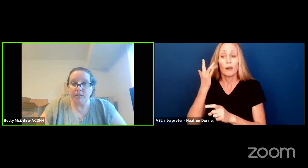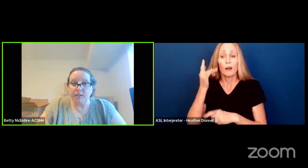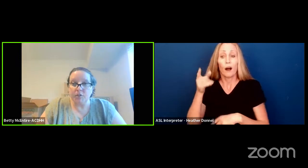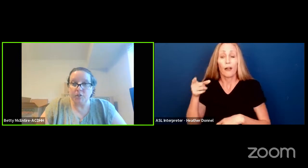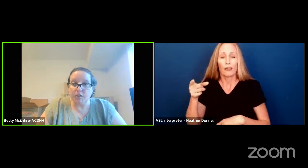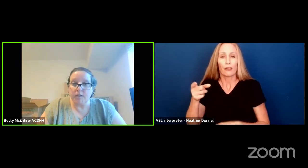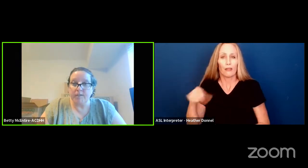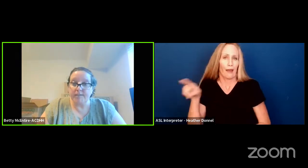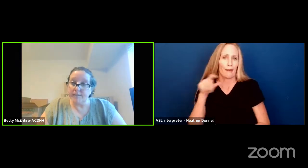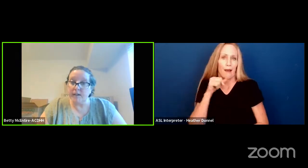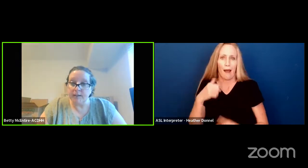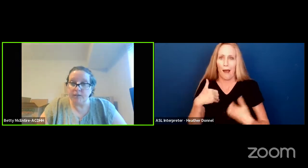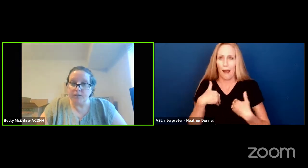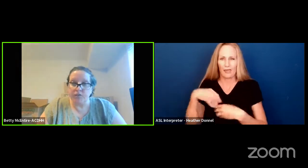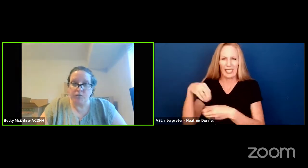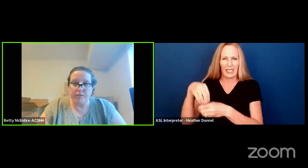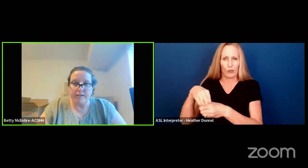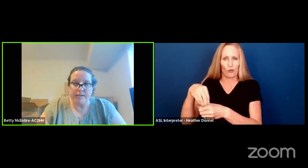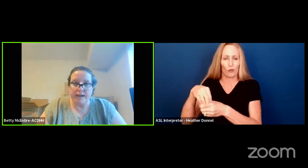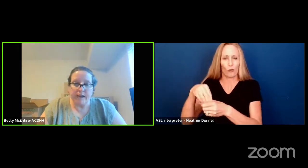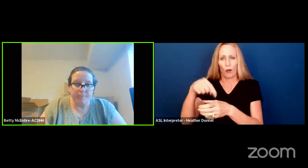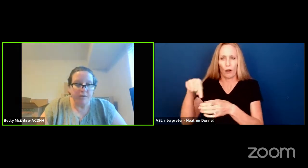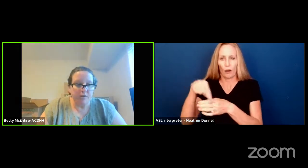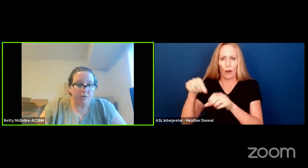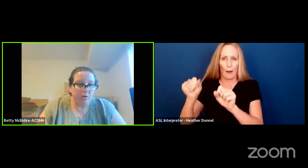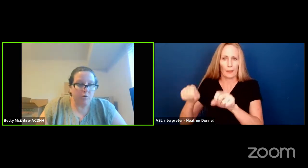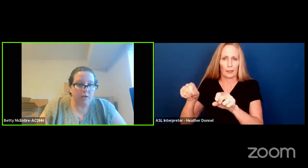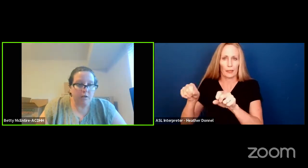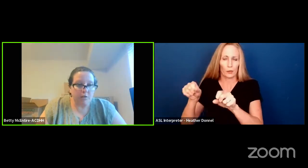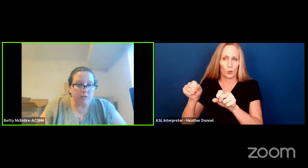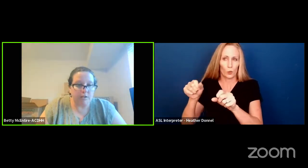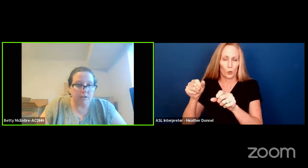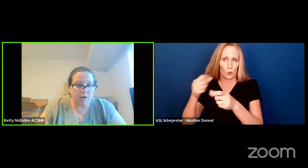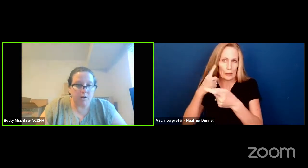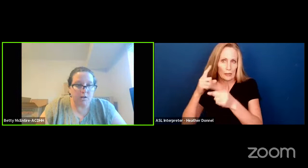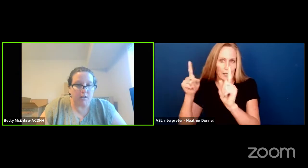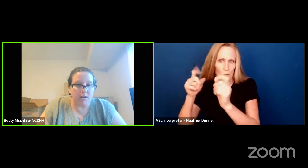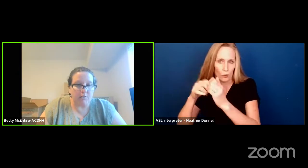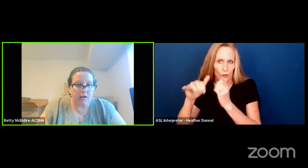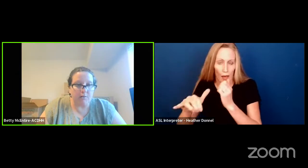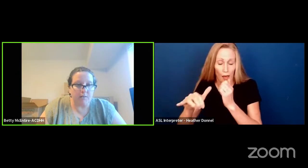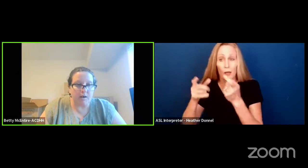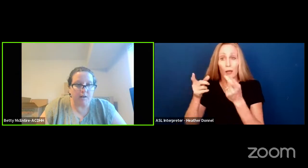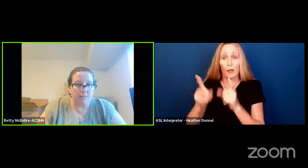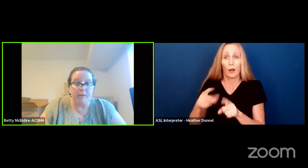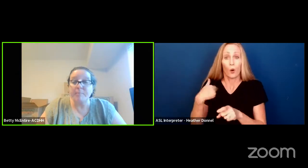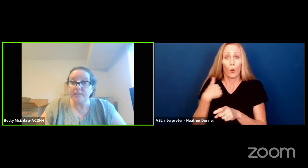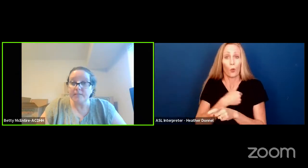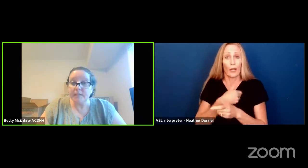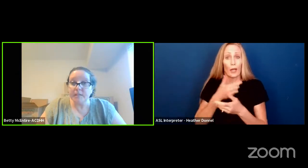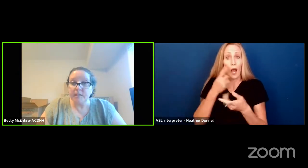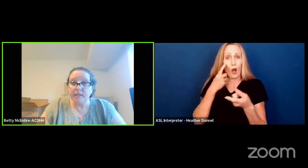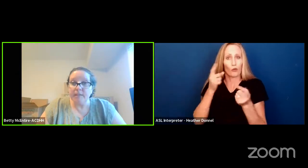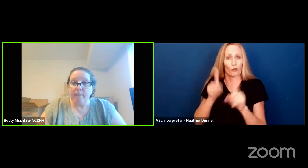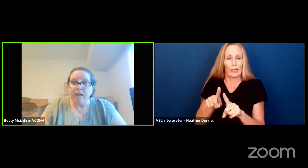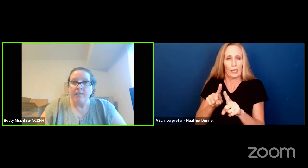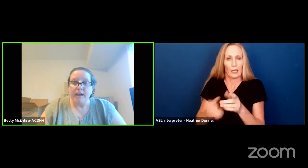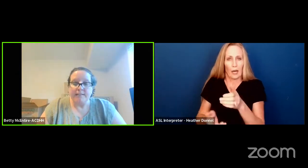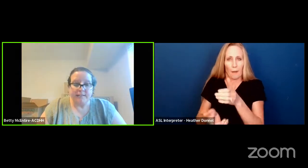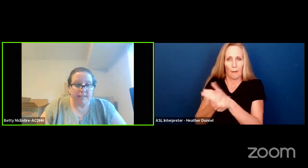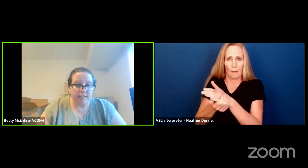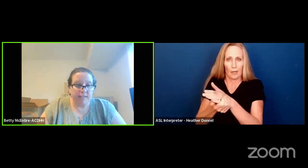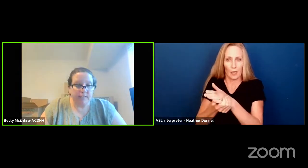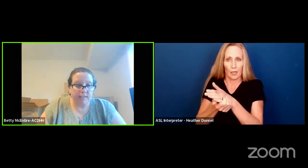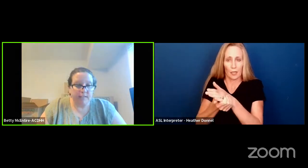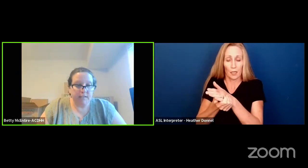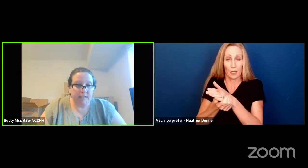capabilities internally at this time to make that happen. So we agreed on an amendment